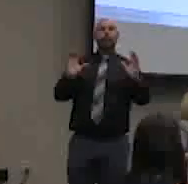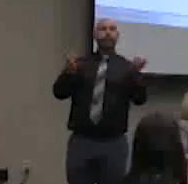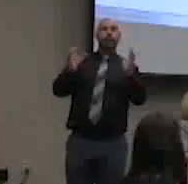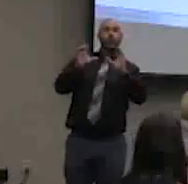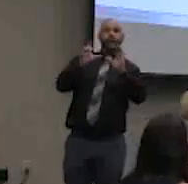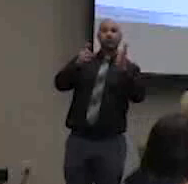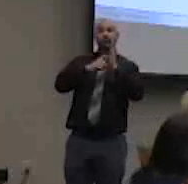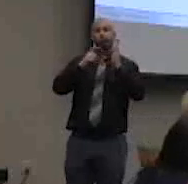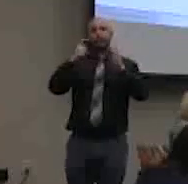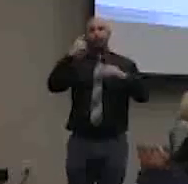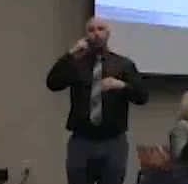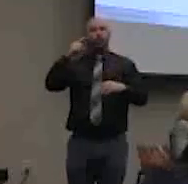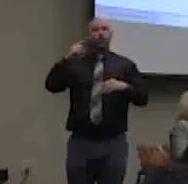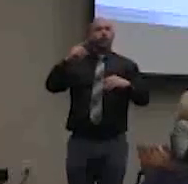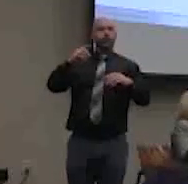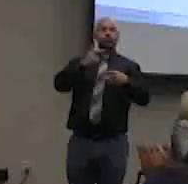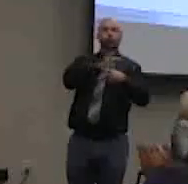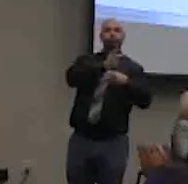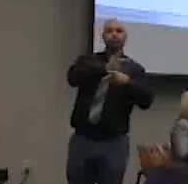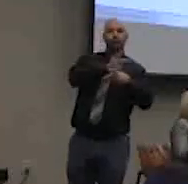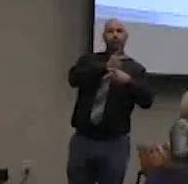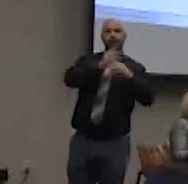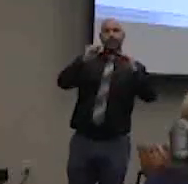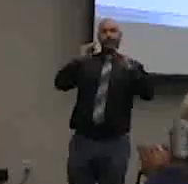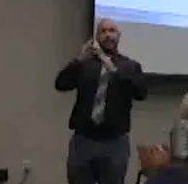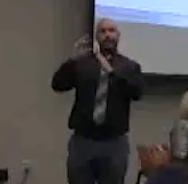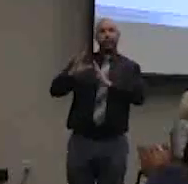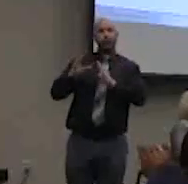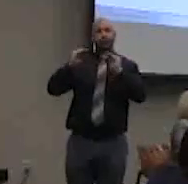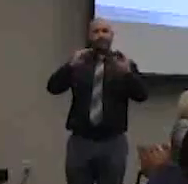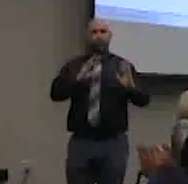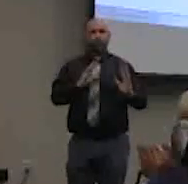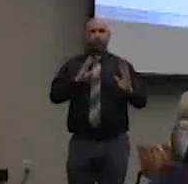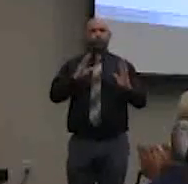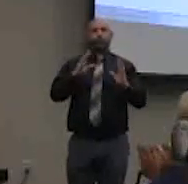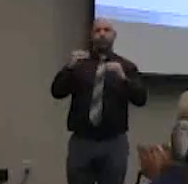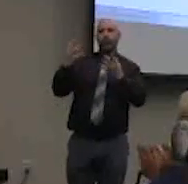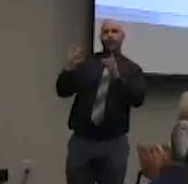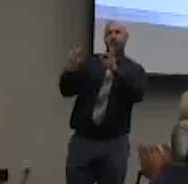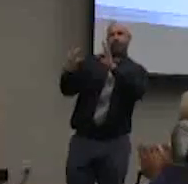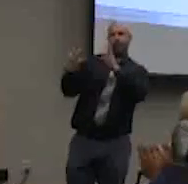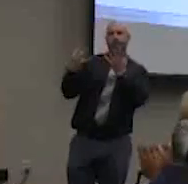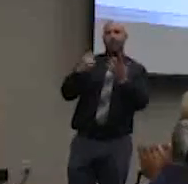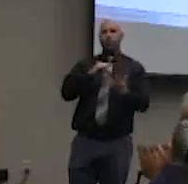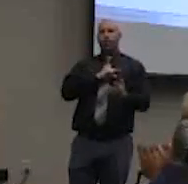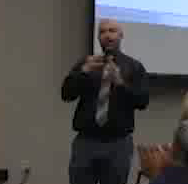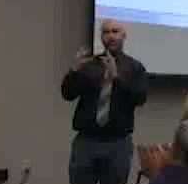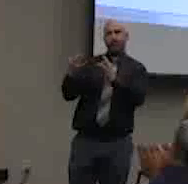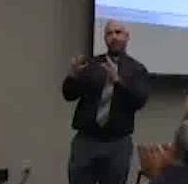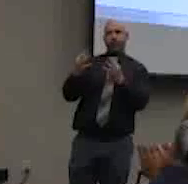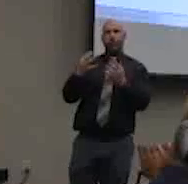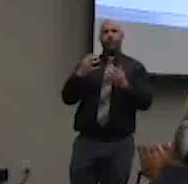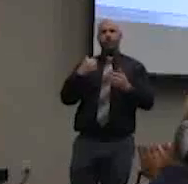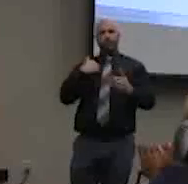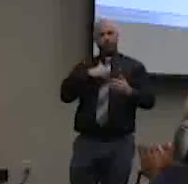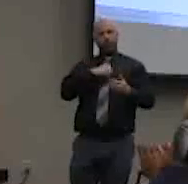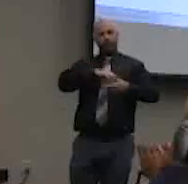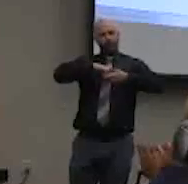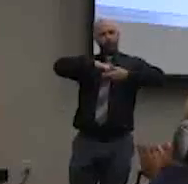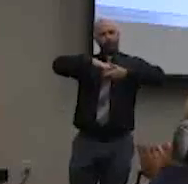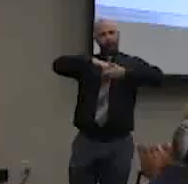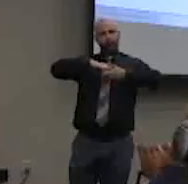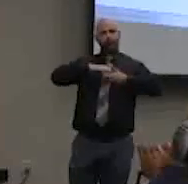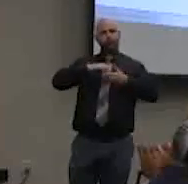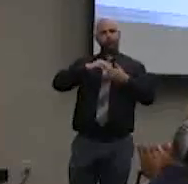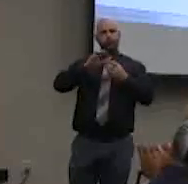their own teachers, provide quality feedback. We've done a lot of things collaboratively to get where we are. But as we